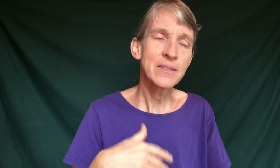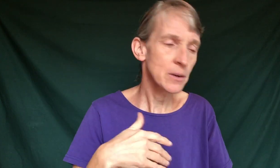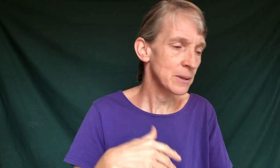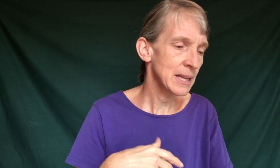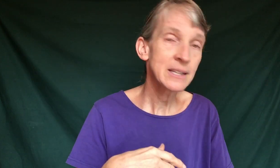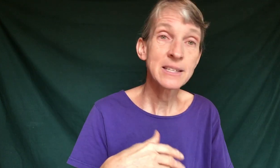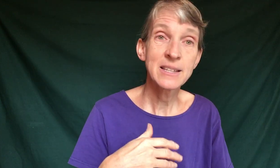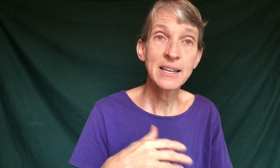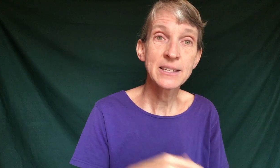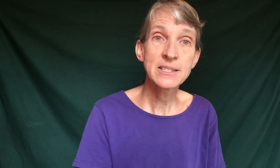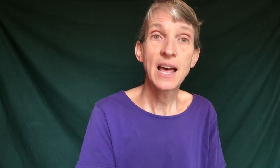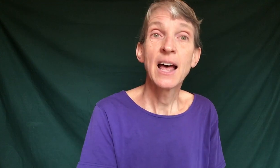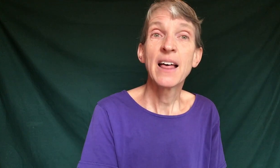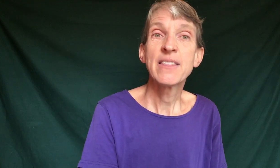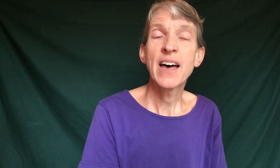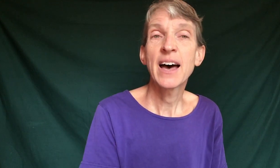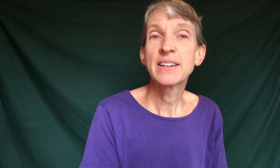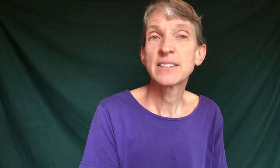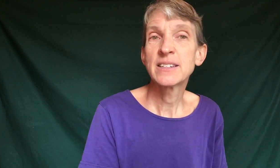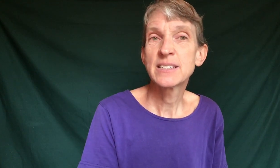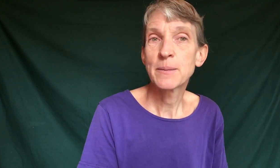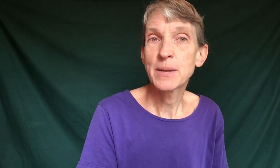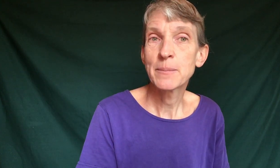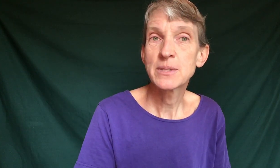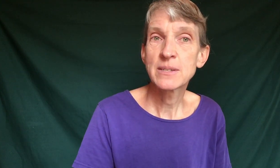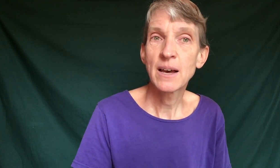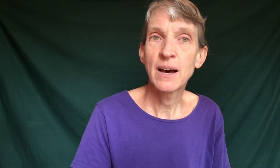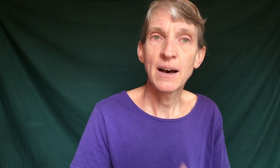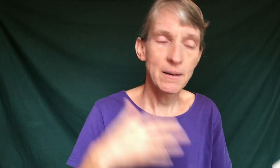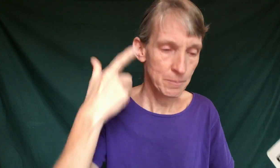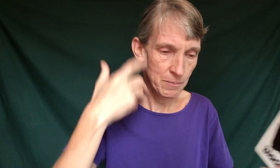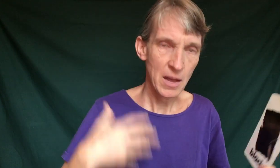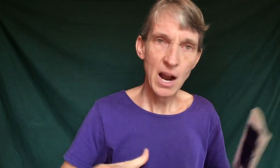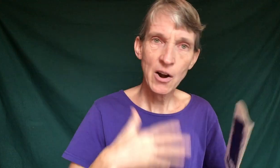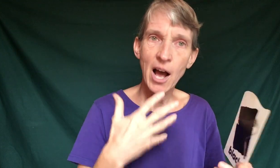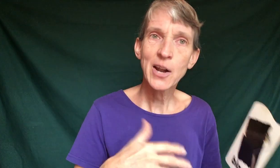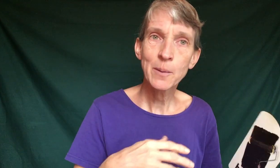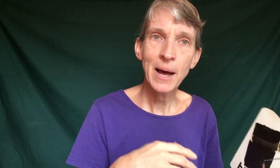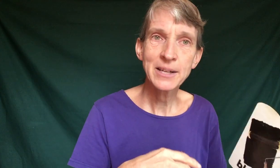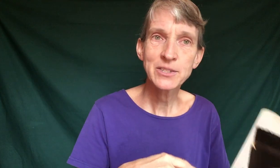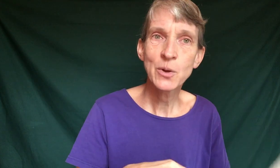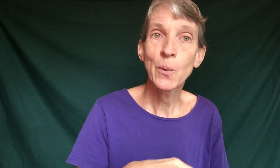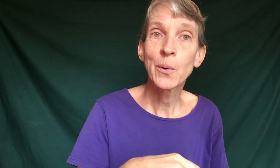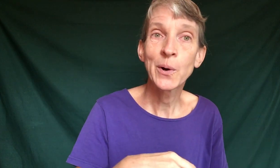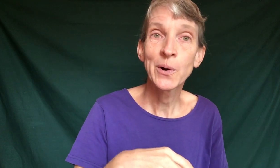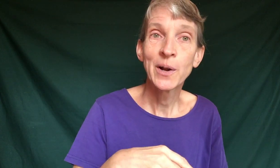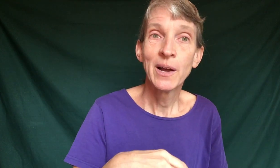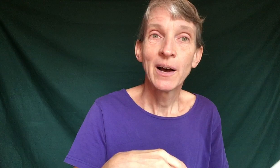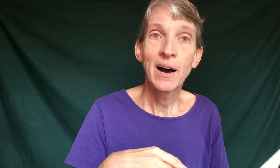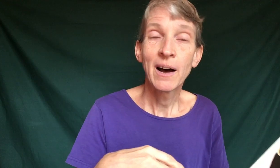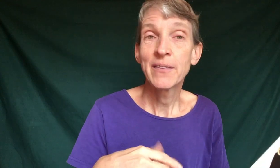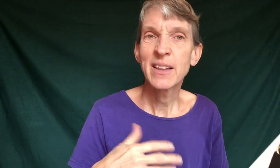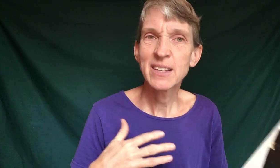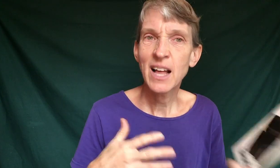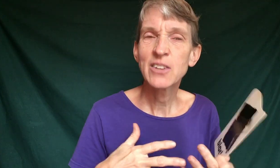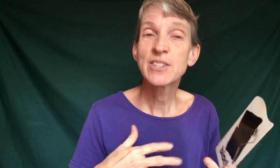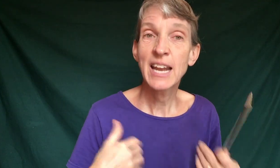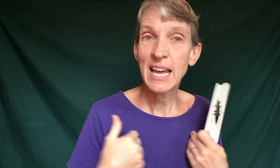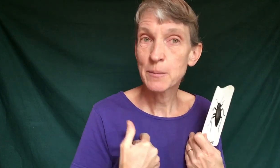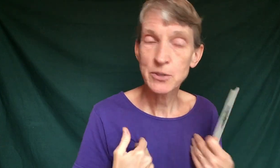are related to things that sometimes are on our bodies, or the colors that animals